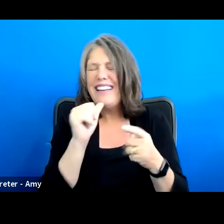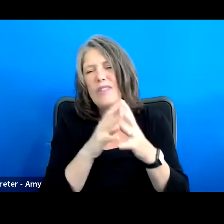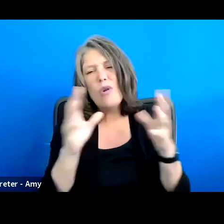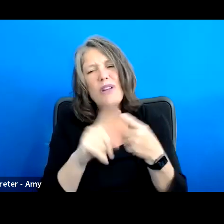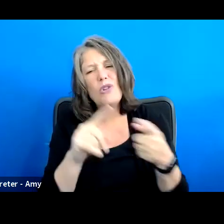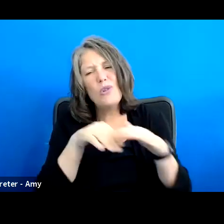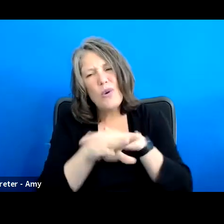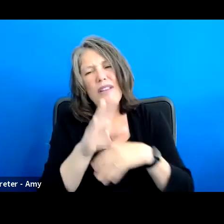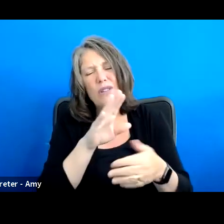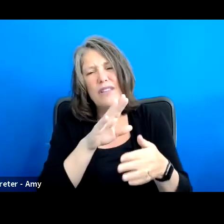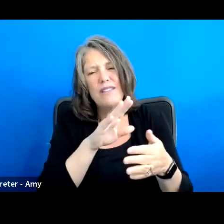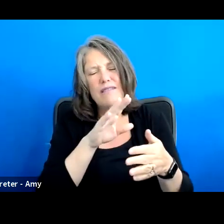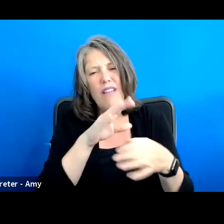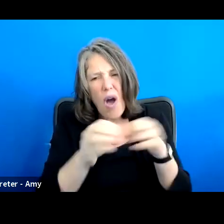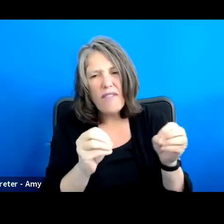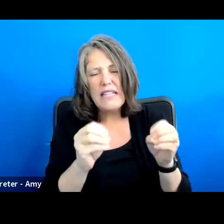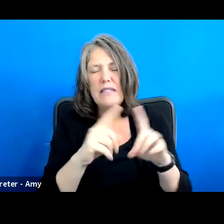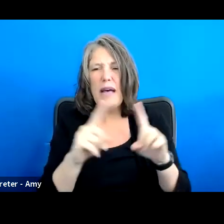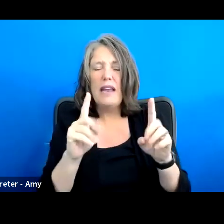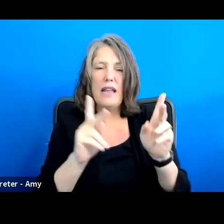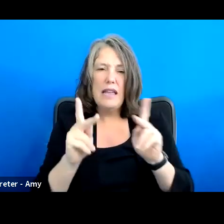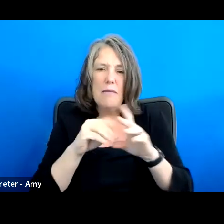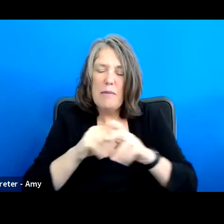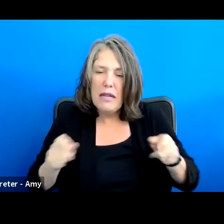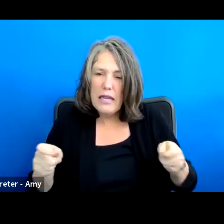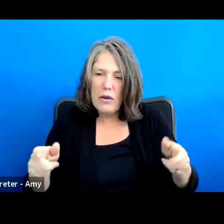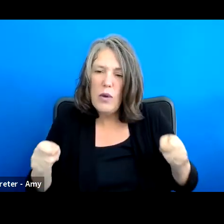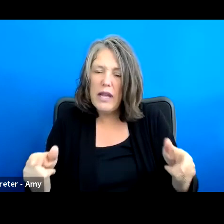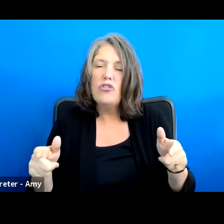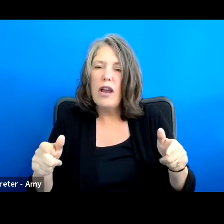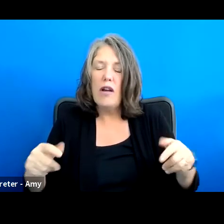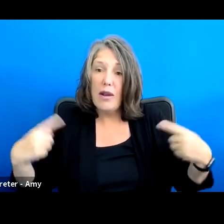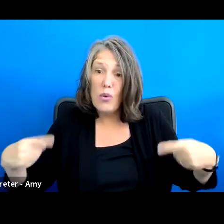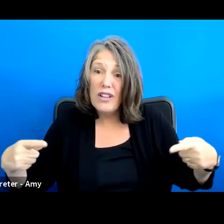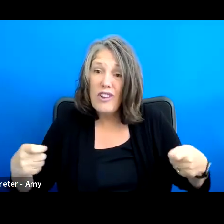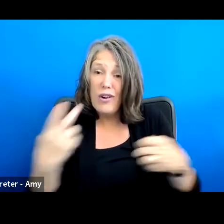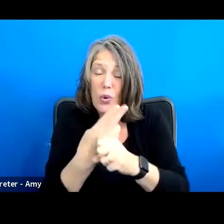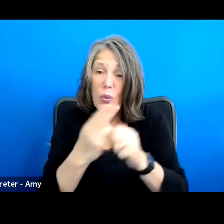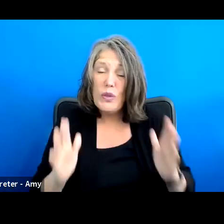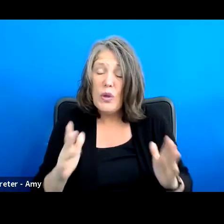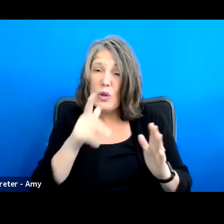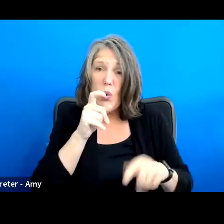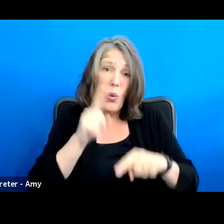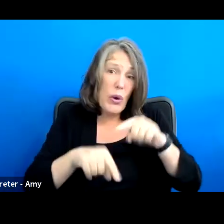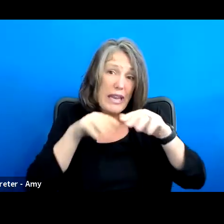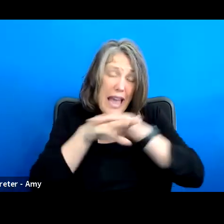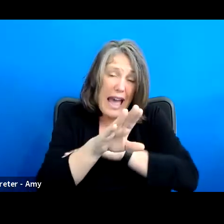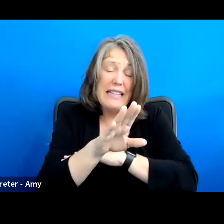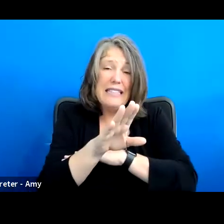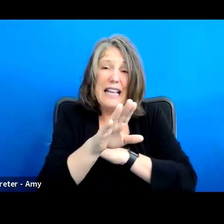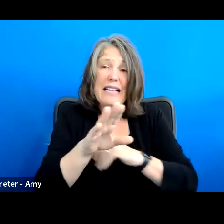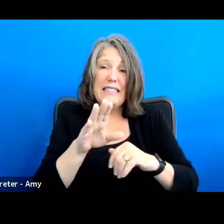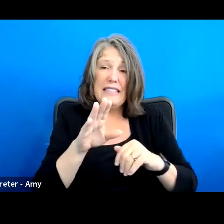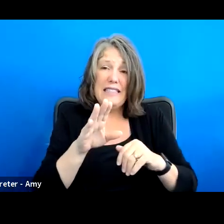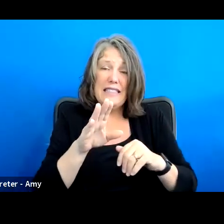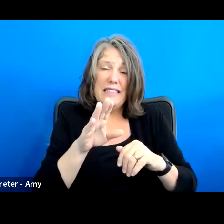to get into the medical office, but people in wheelchairs, wheelchair users who couldn't access by getting